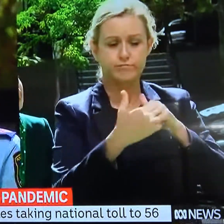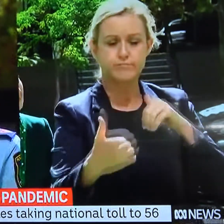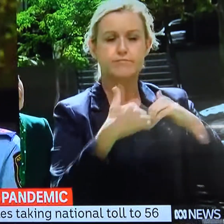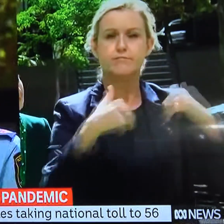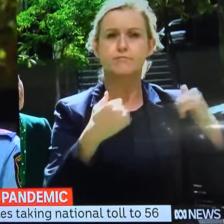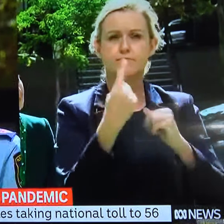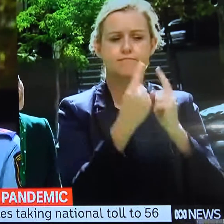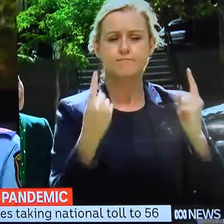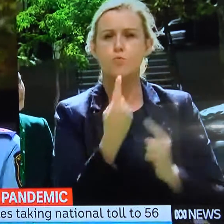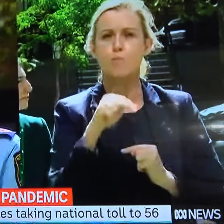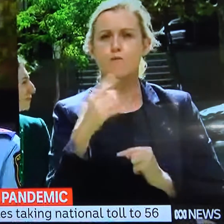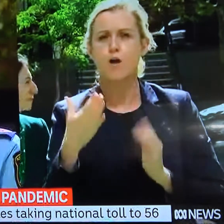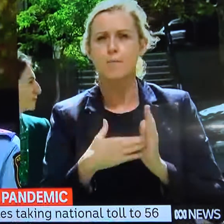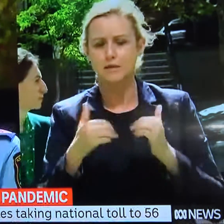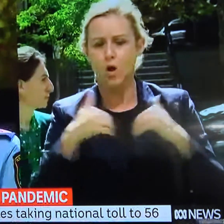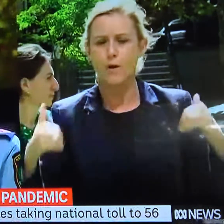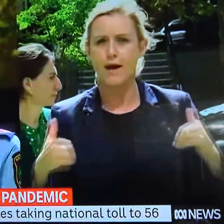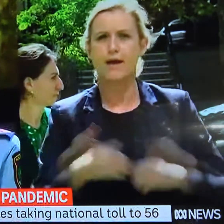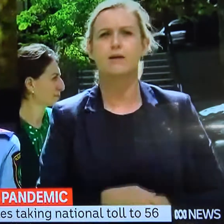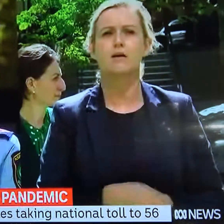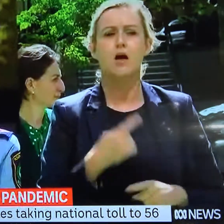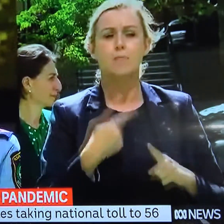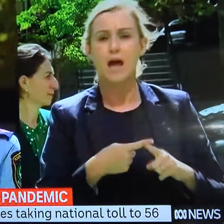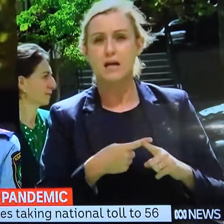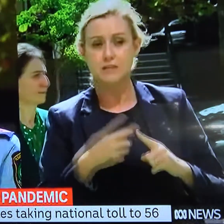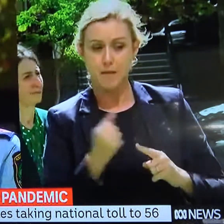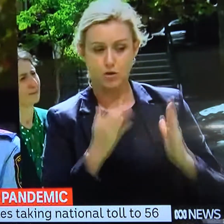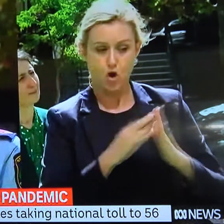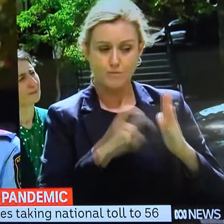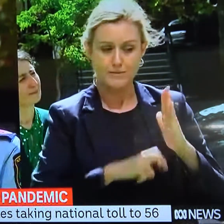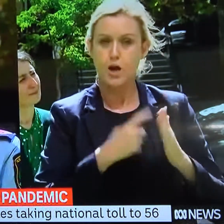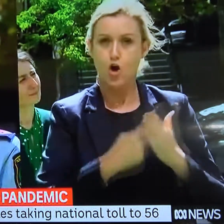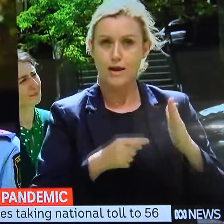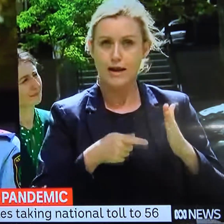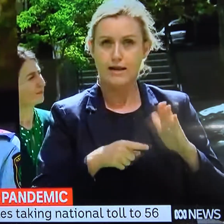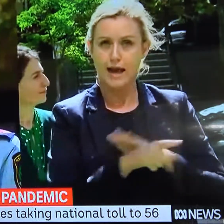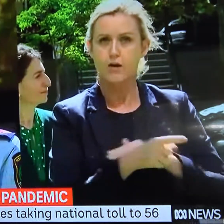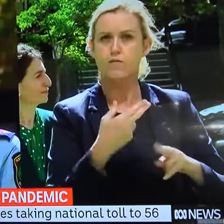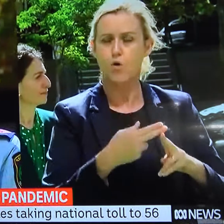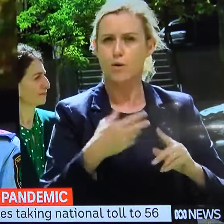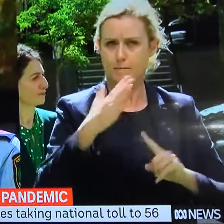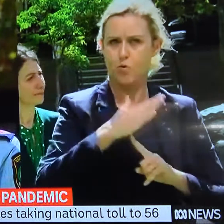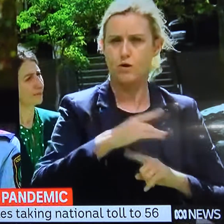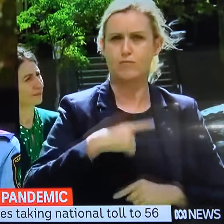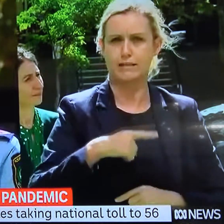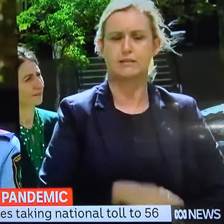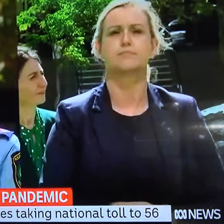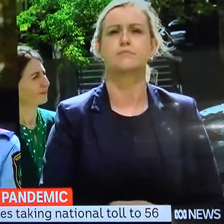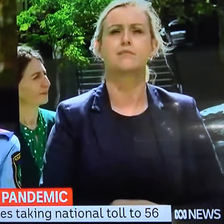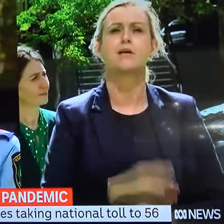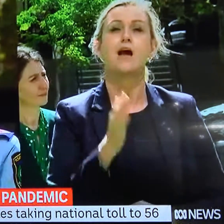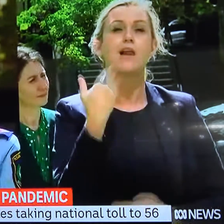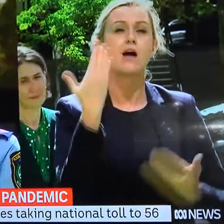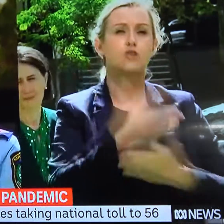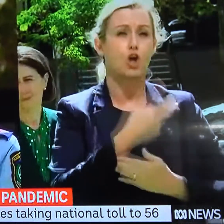public health not being out without a reasonable excuse still exist. And last night police arrested 2 people.